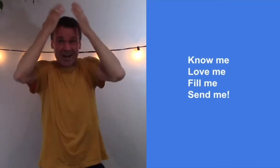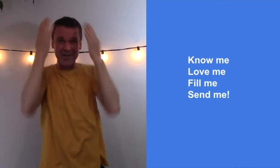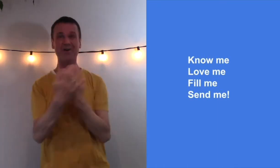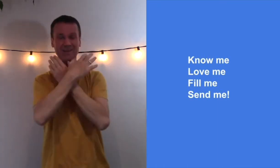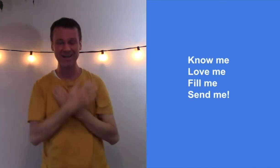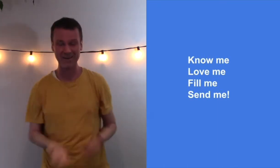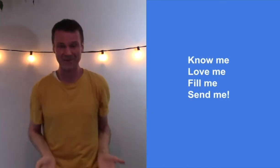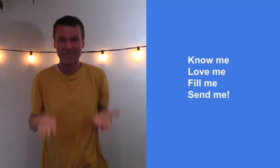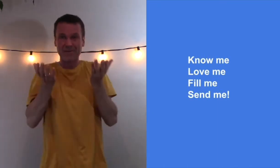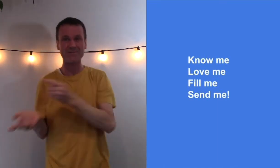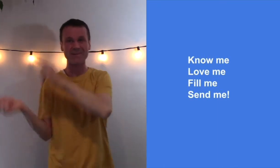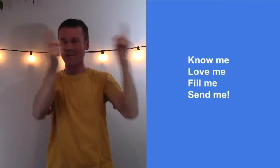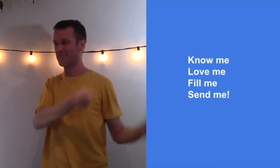Know me, love me, fill me, send me.